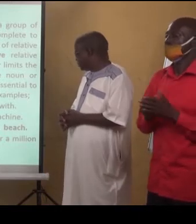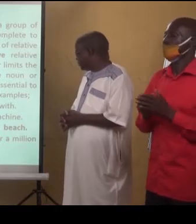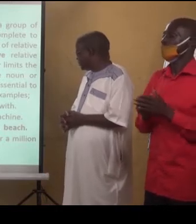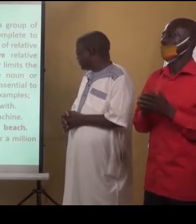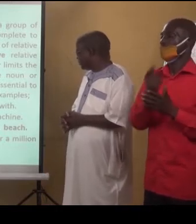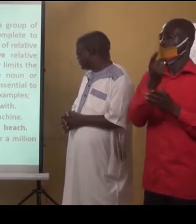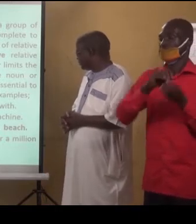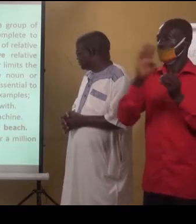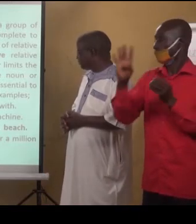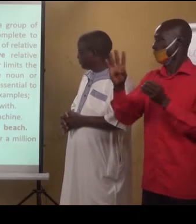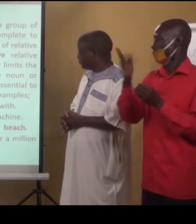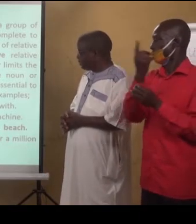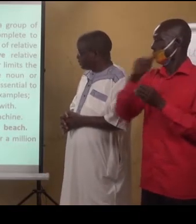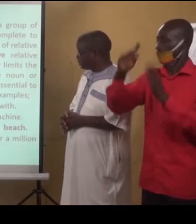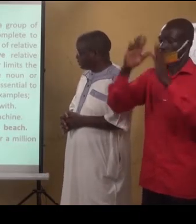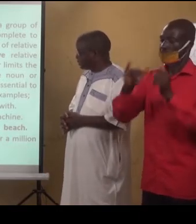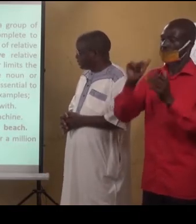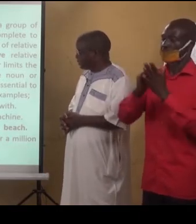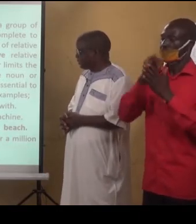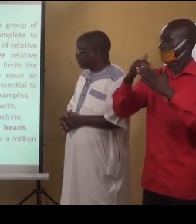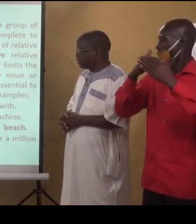beach sells for ₦1 million.